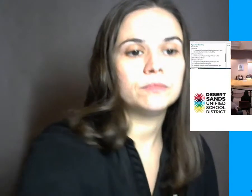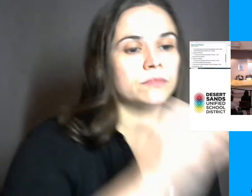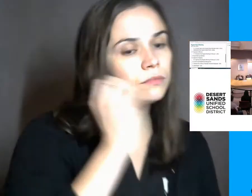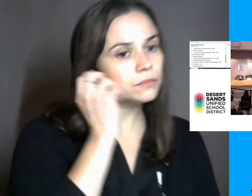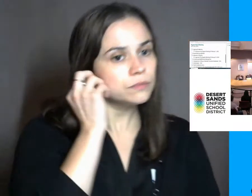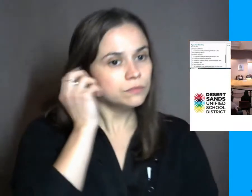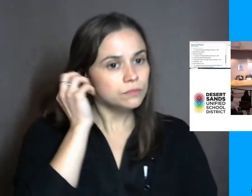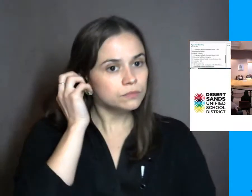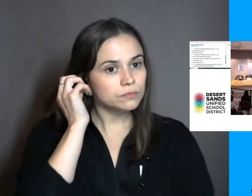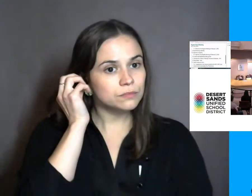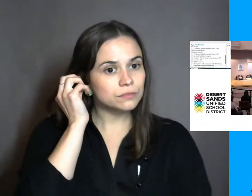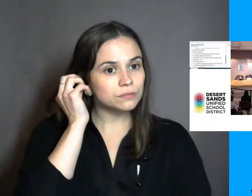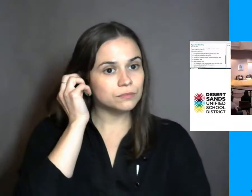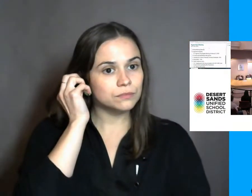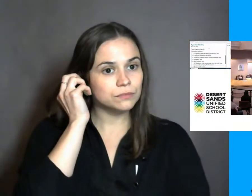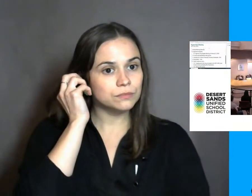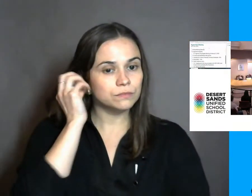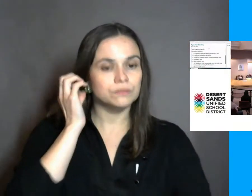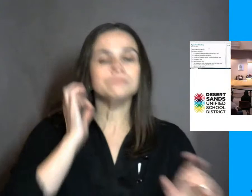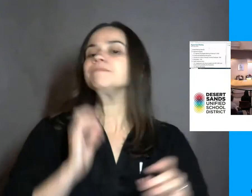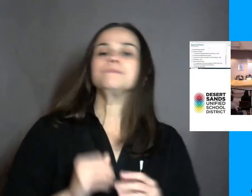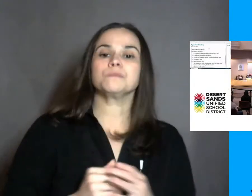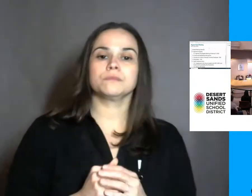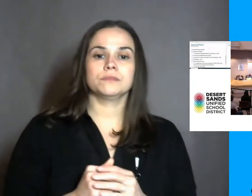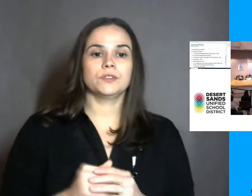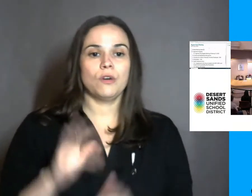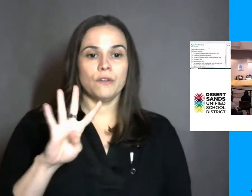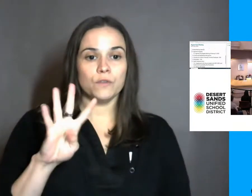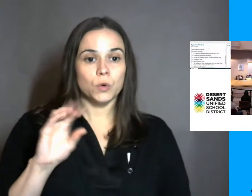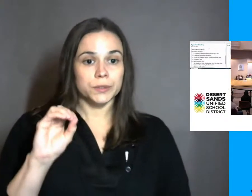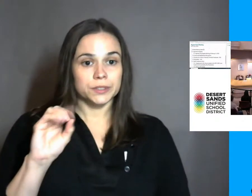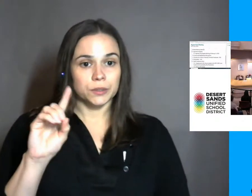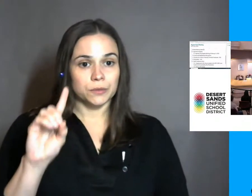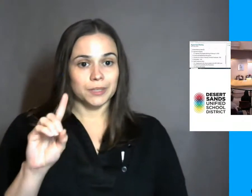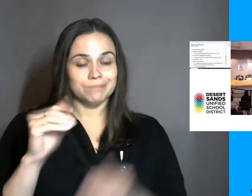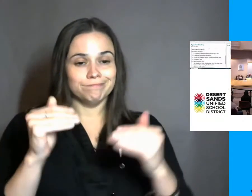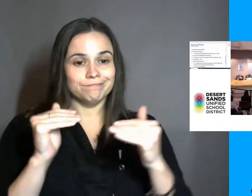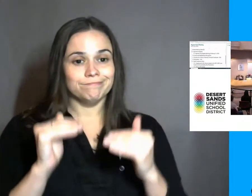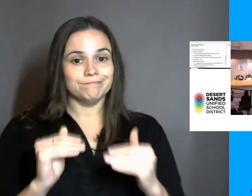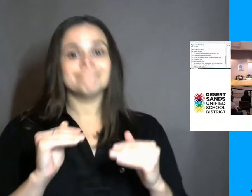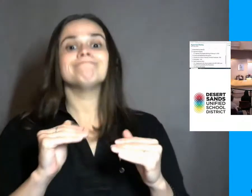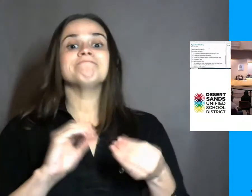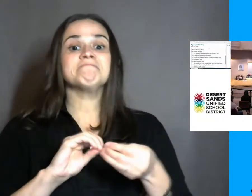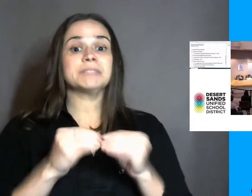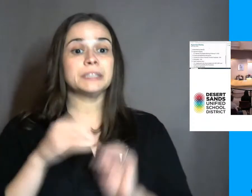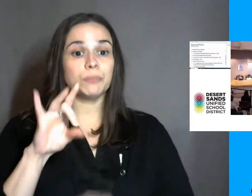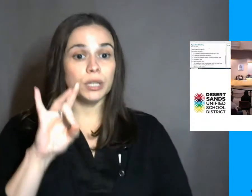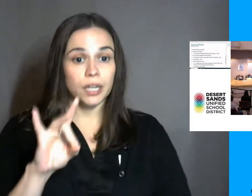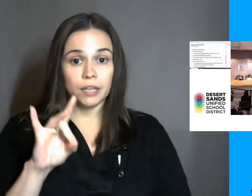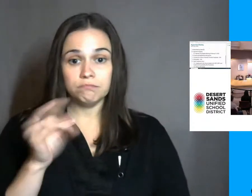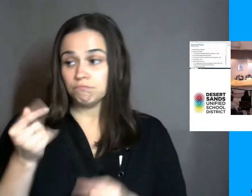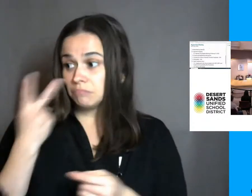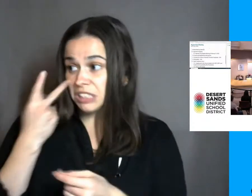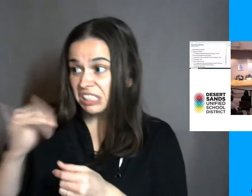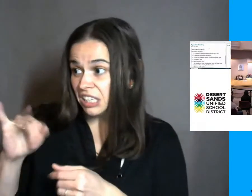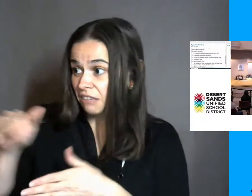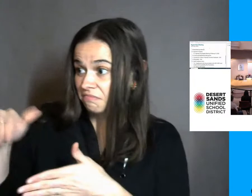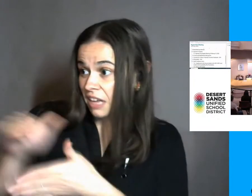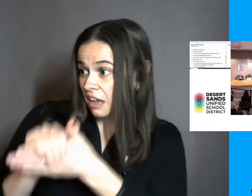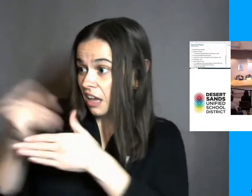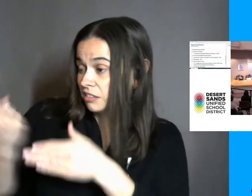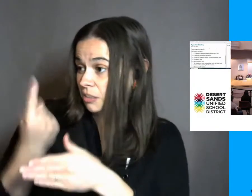4-0-1. All right, item 8, board meeting addenda. Superintendent Bailey, is there any addenda to this evening's agenda? No